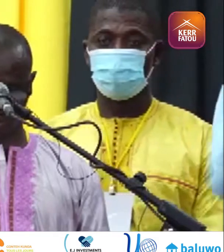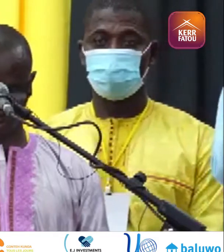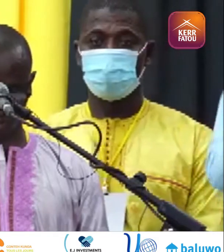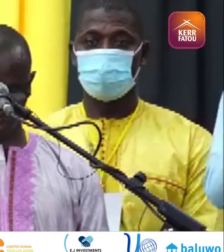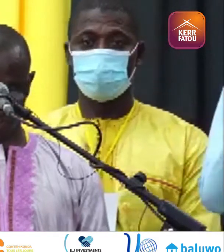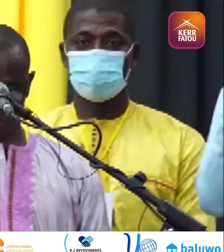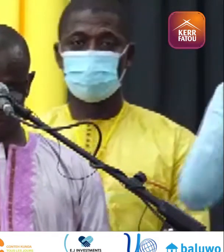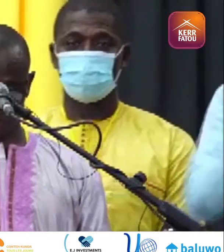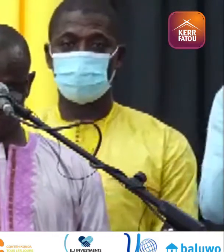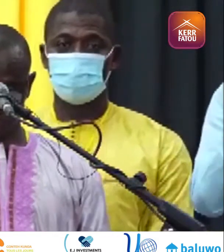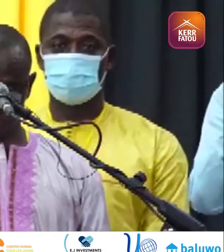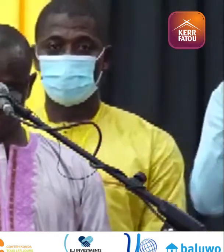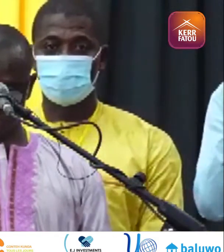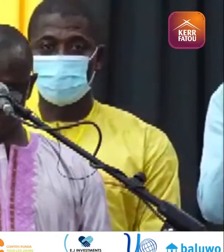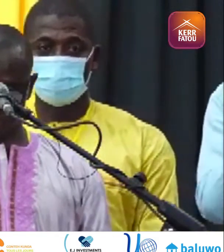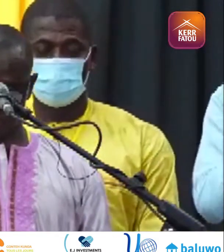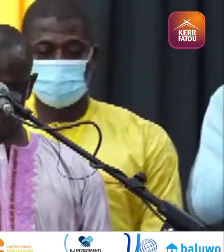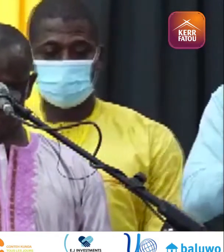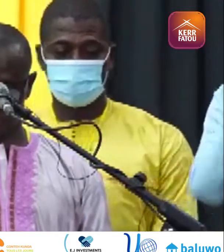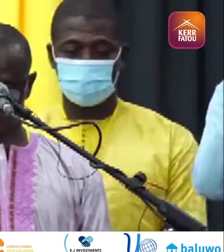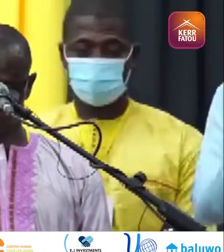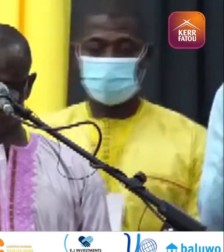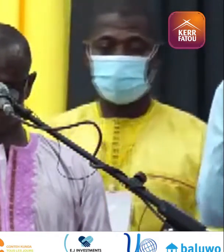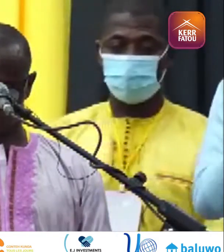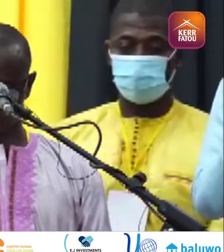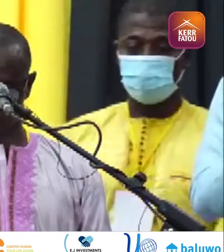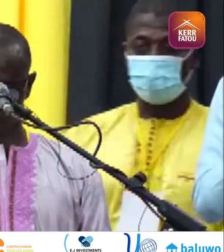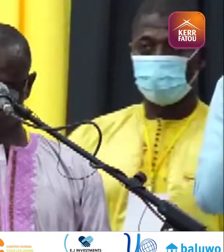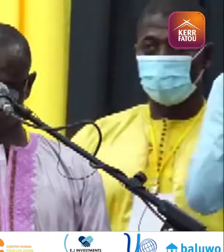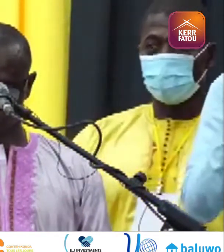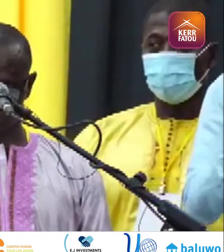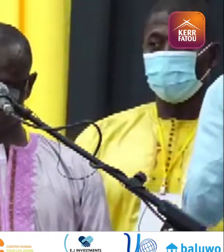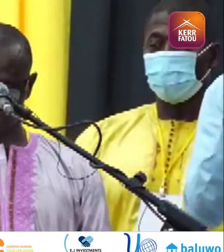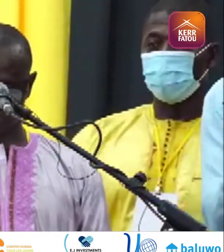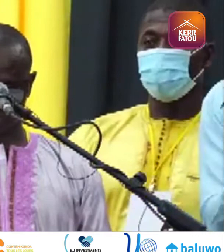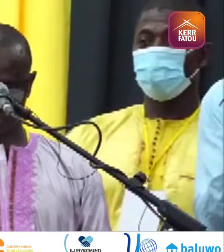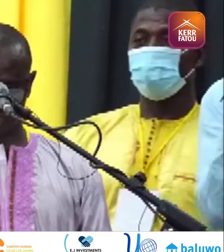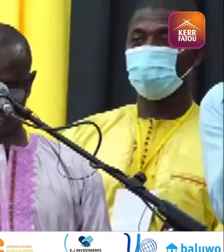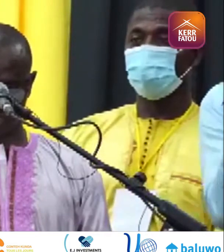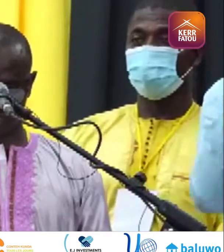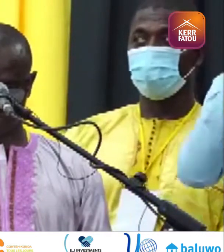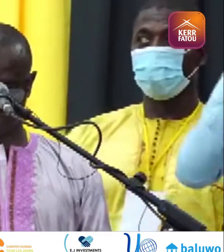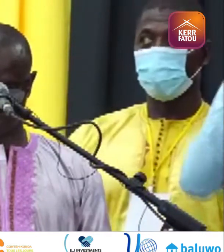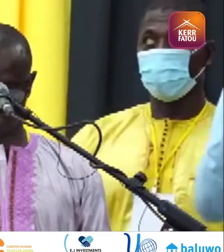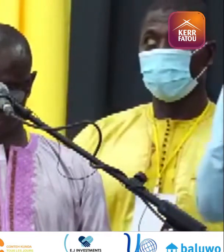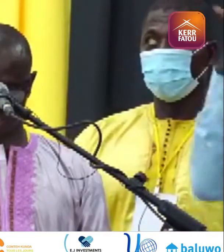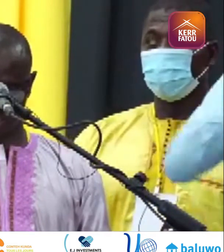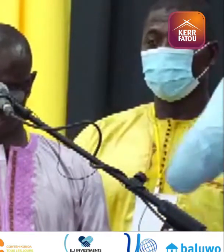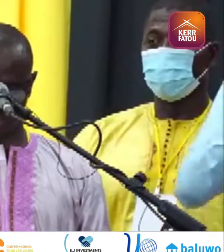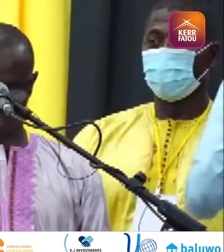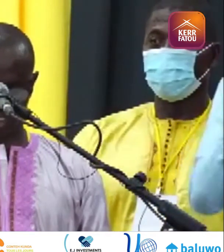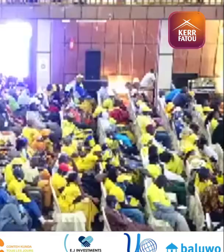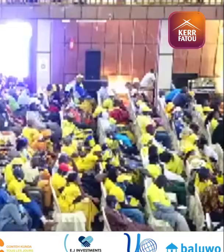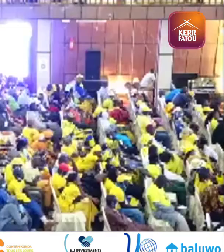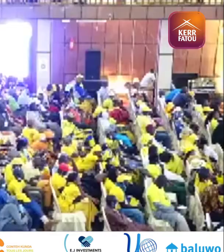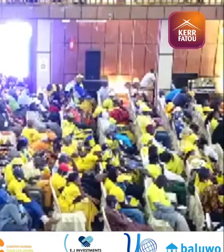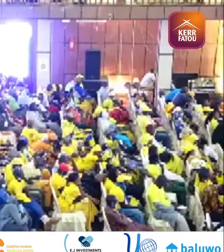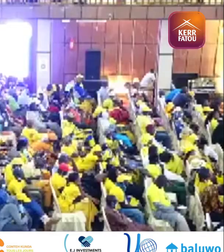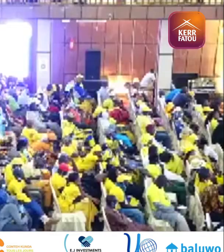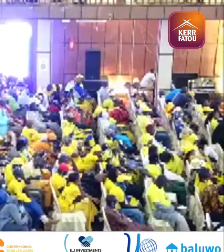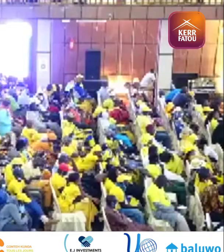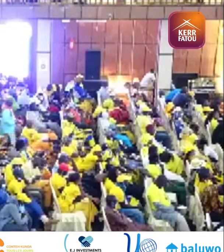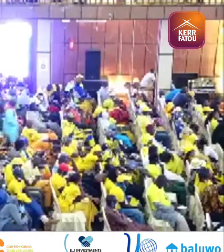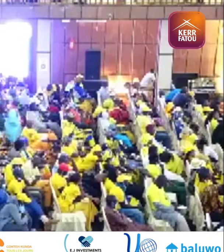word councillor. The same amendment in subsection 4, paragraph 17 of Article 17,